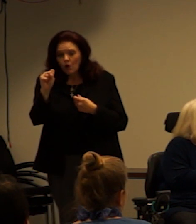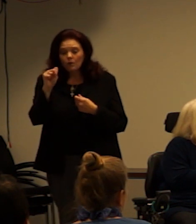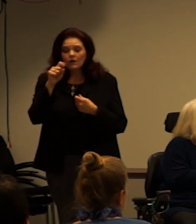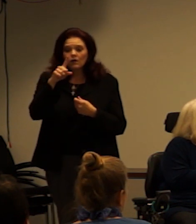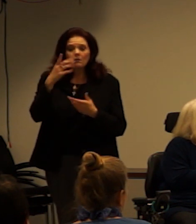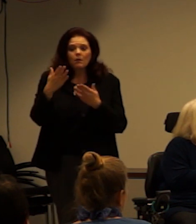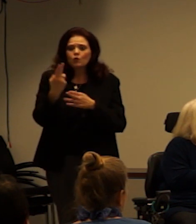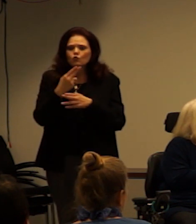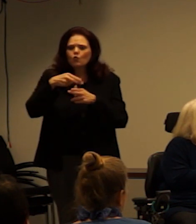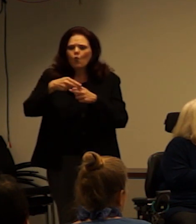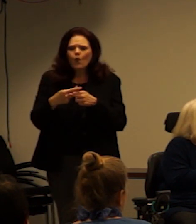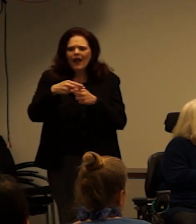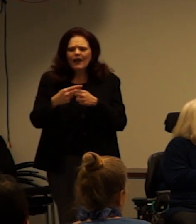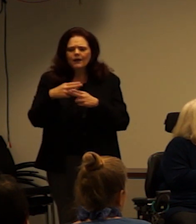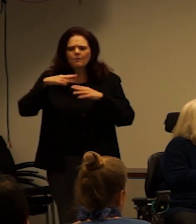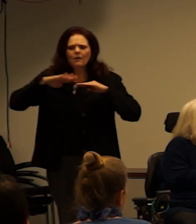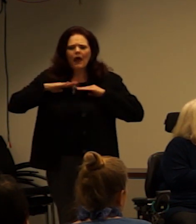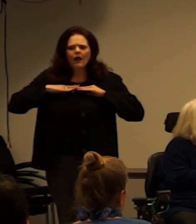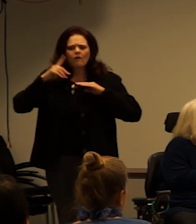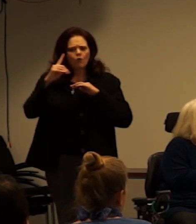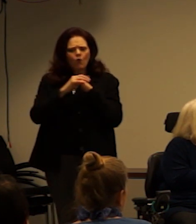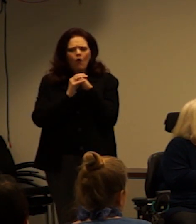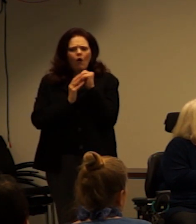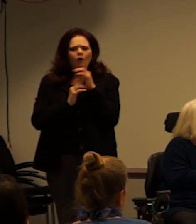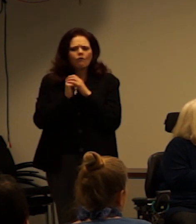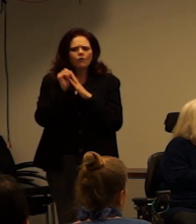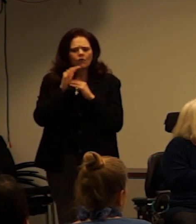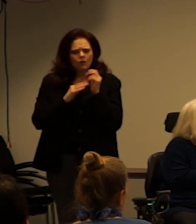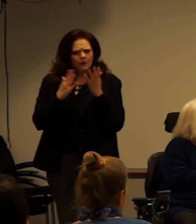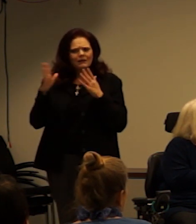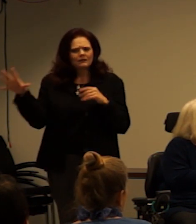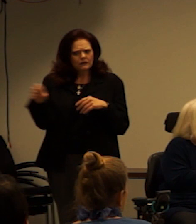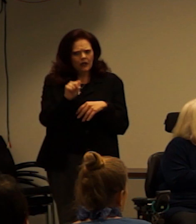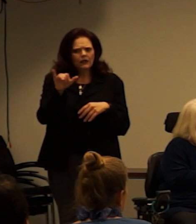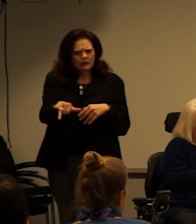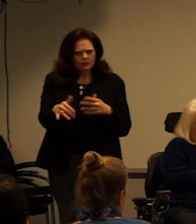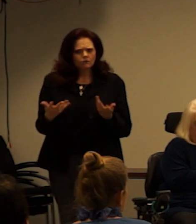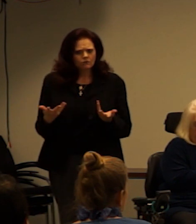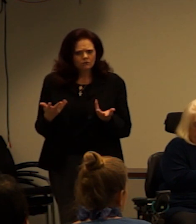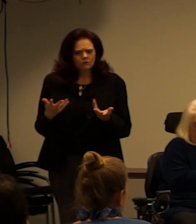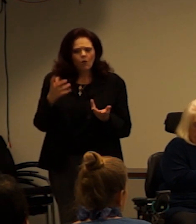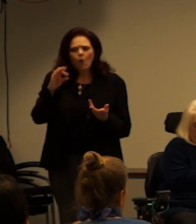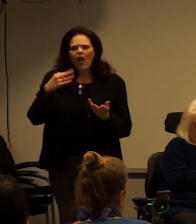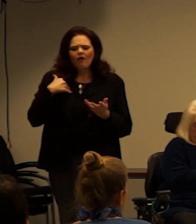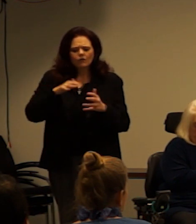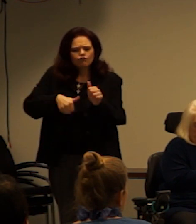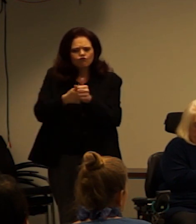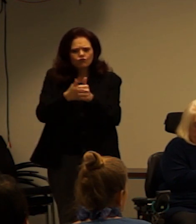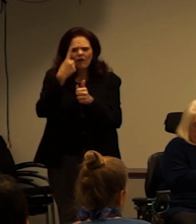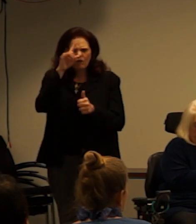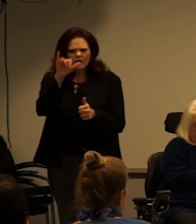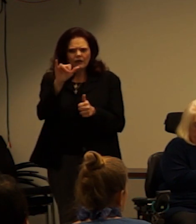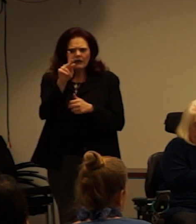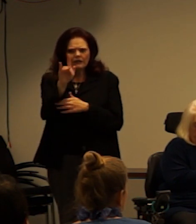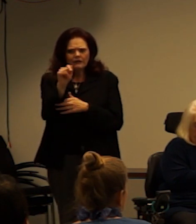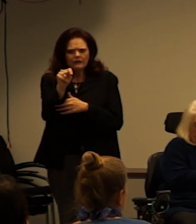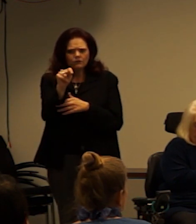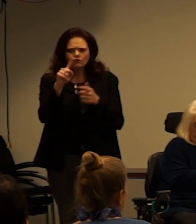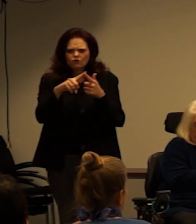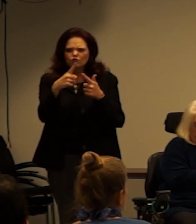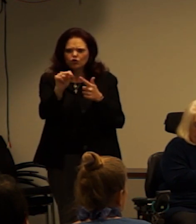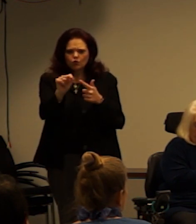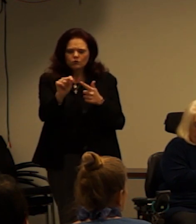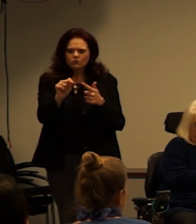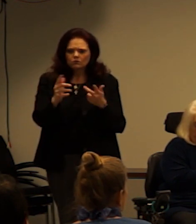weighted blanket for comfort. They may want to take that weighted blanket with them or have an extra one to put in their go kit.